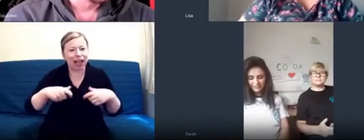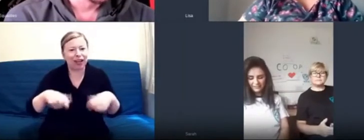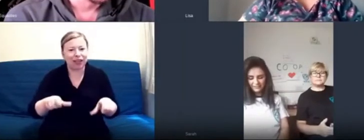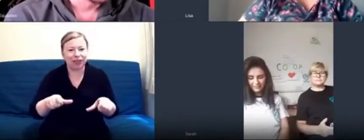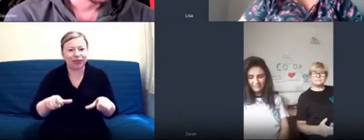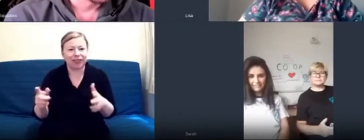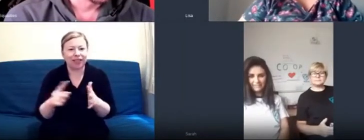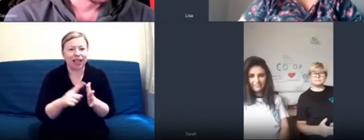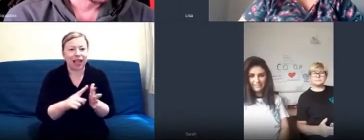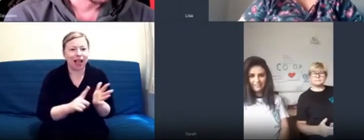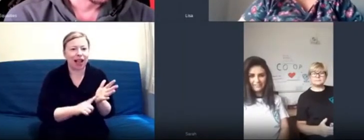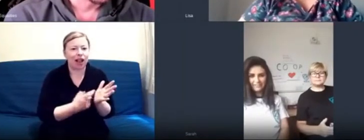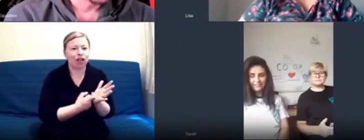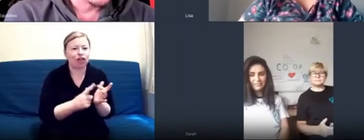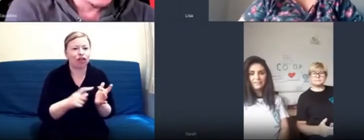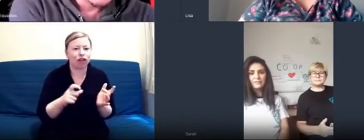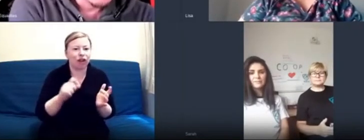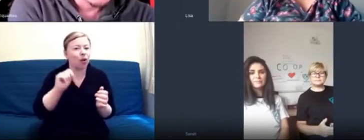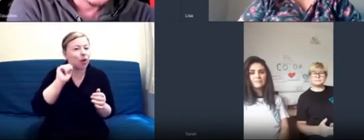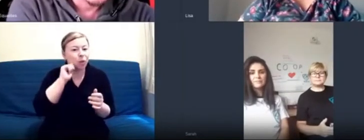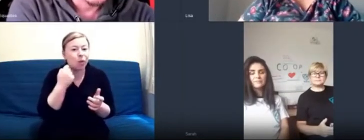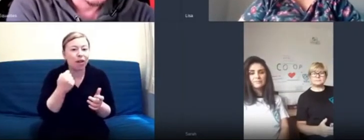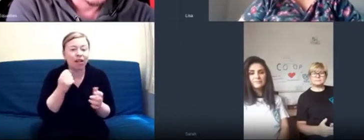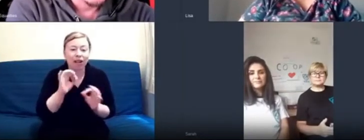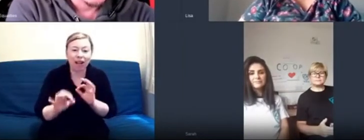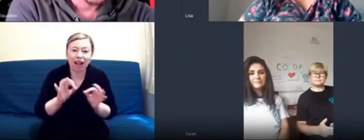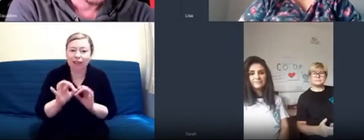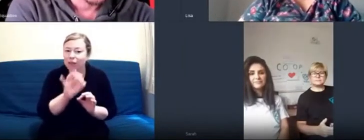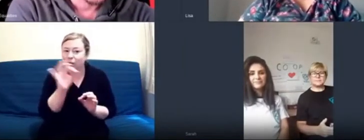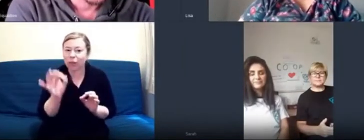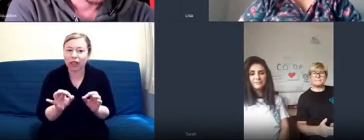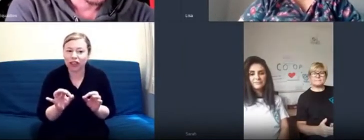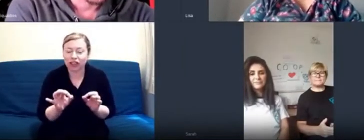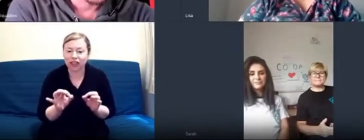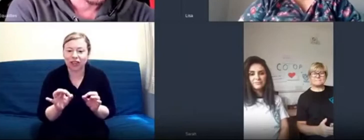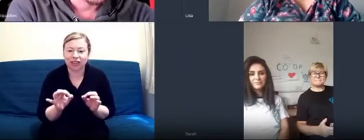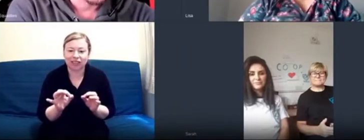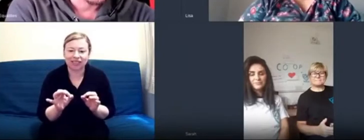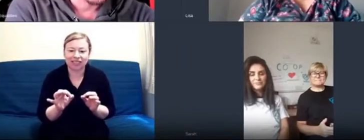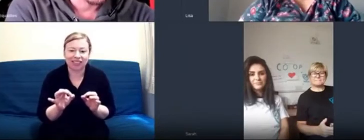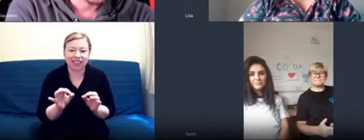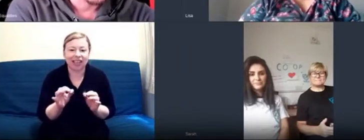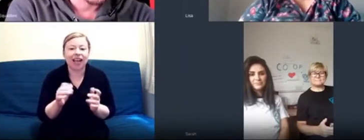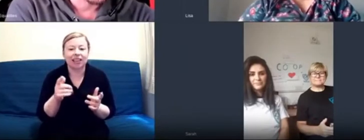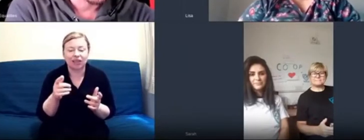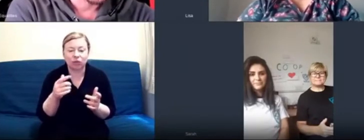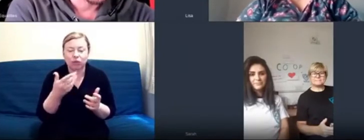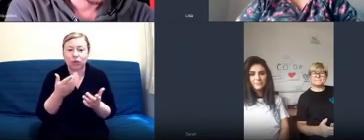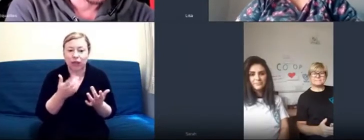Elric will also be jumping in with any questions that may be asked on Facebook.